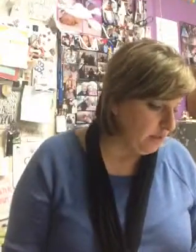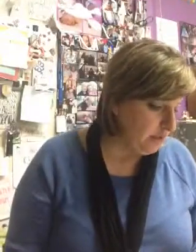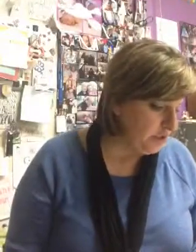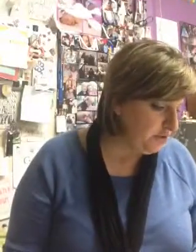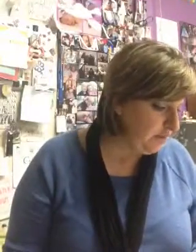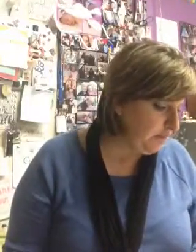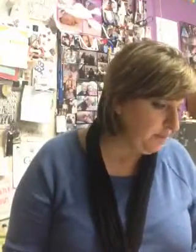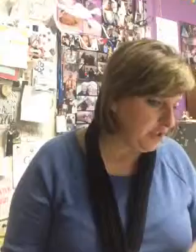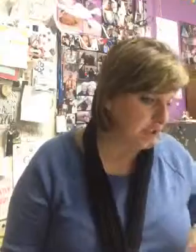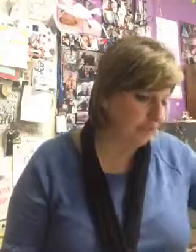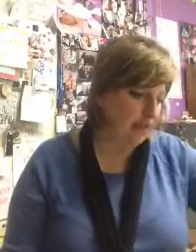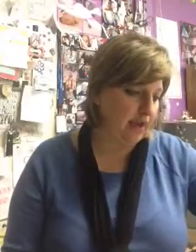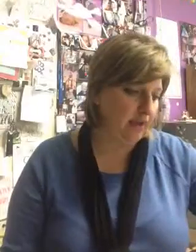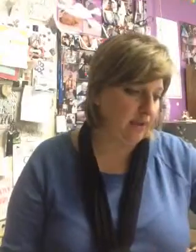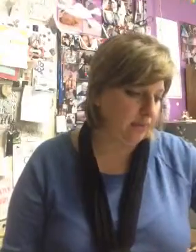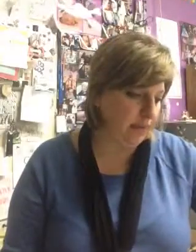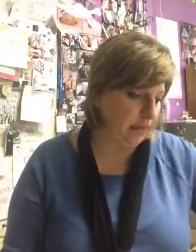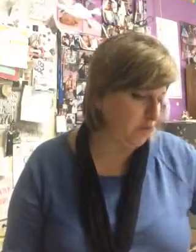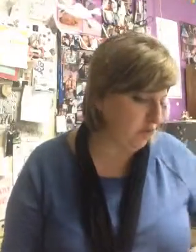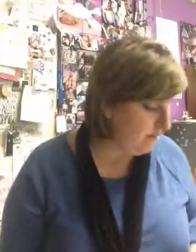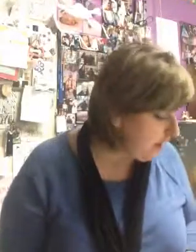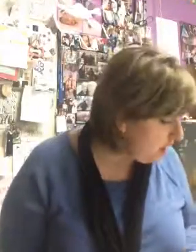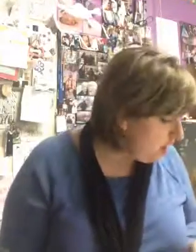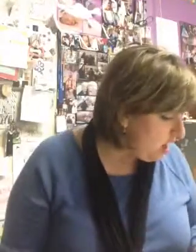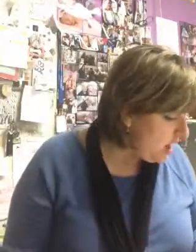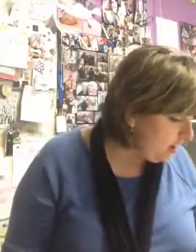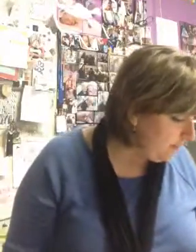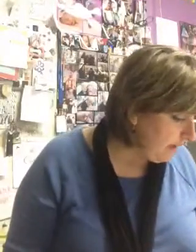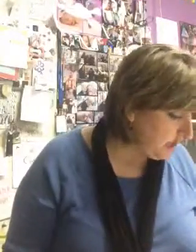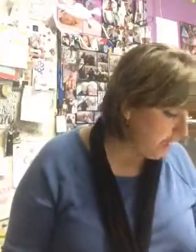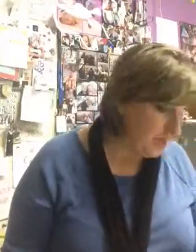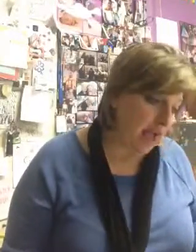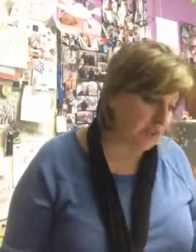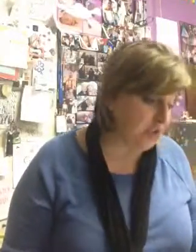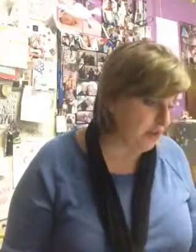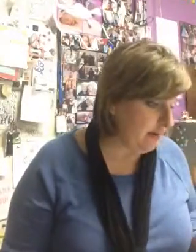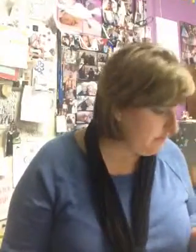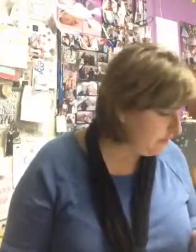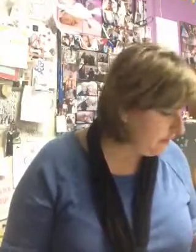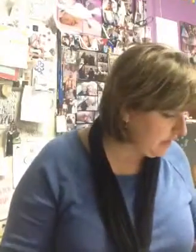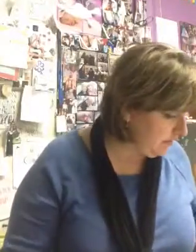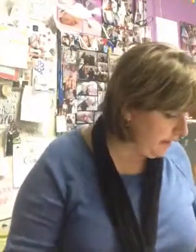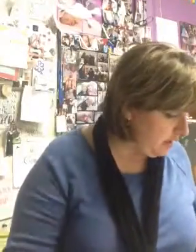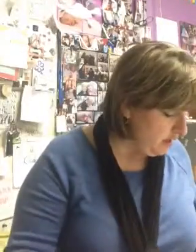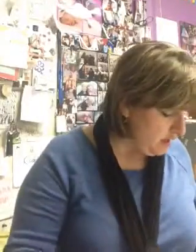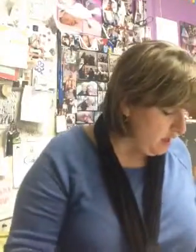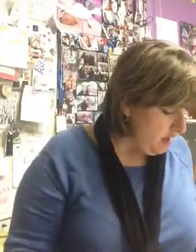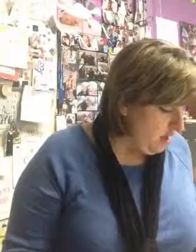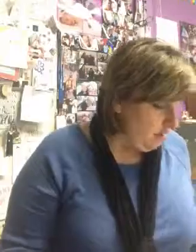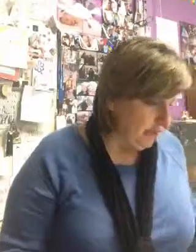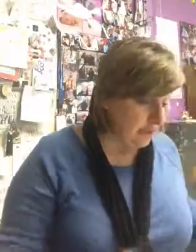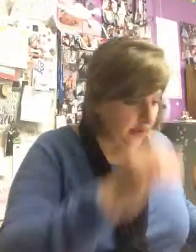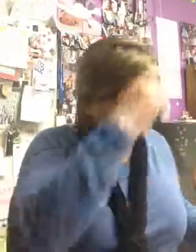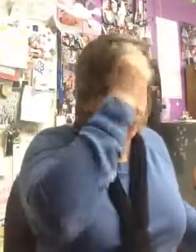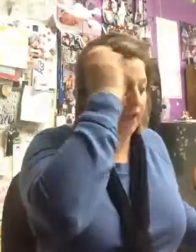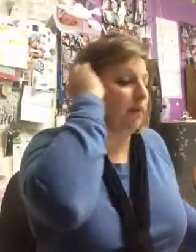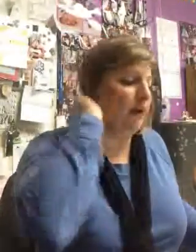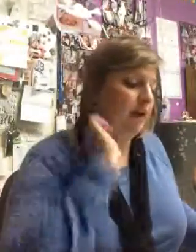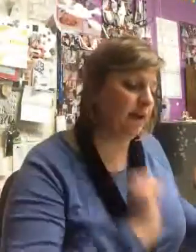Let's just do another one just for the heck of it because it's so fun. Actually, I actually do have fun doing these, but let's look at the next one. It